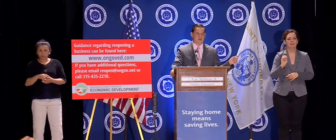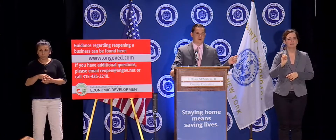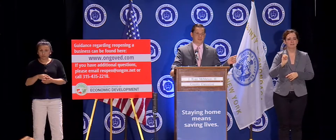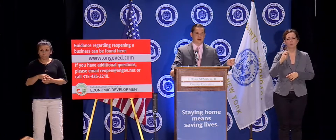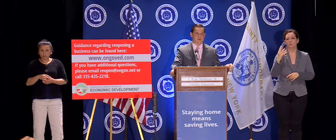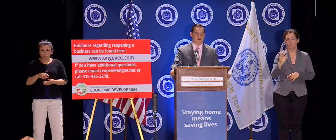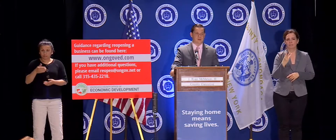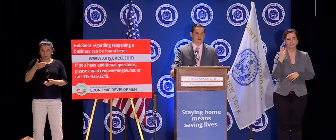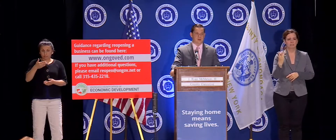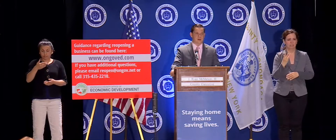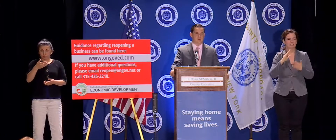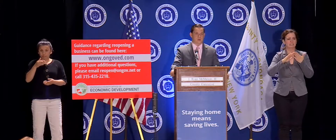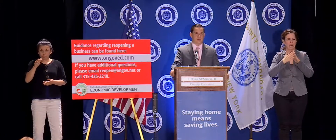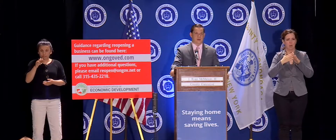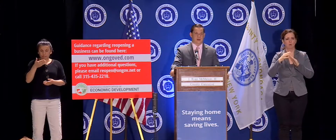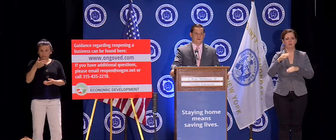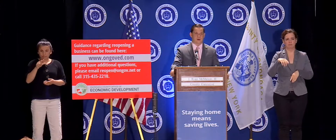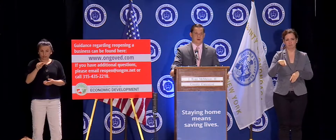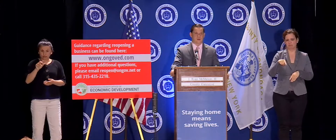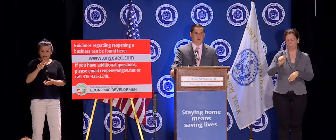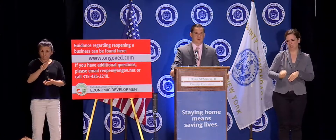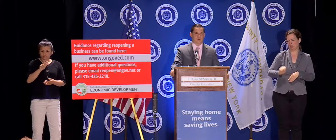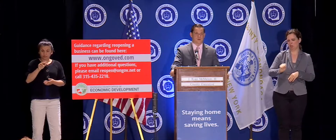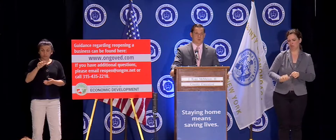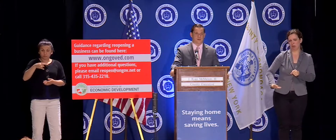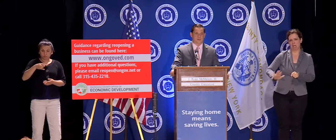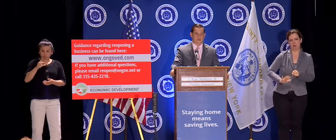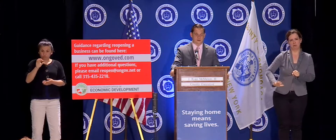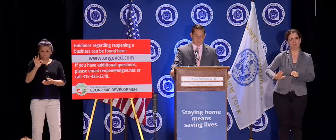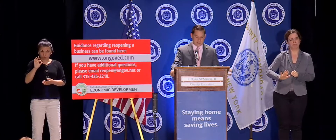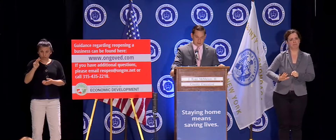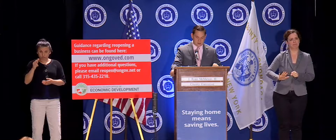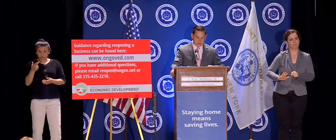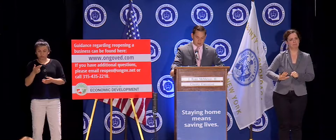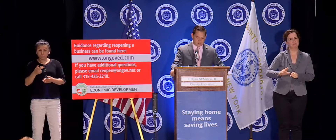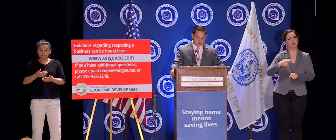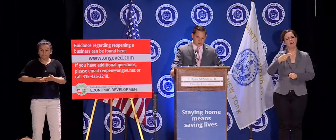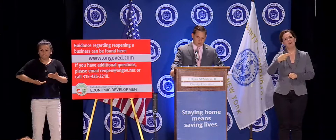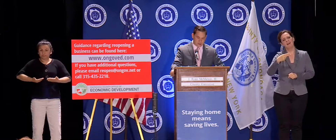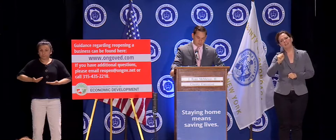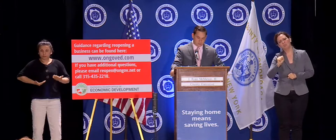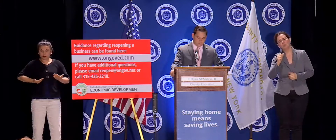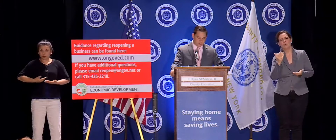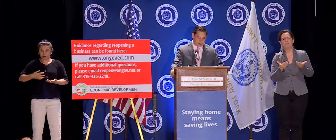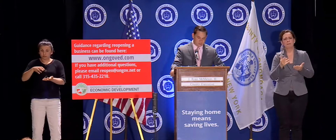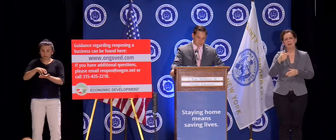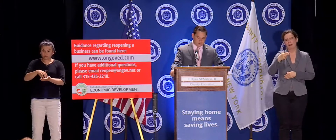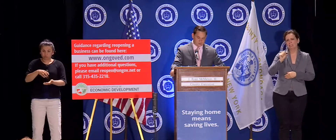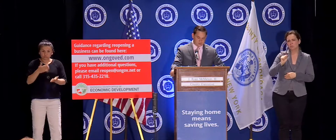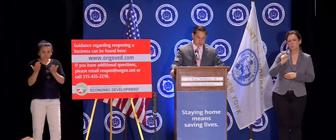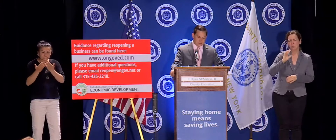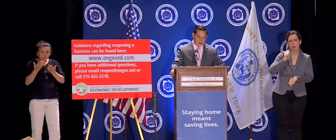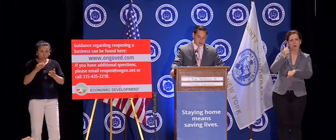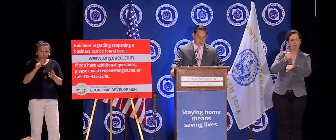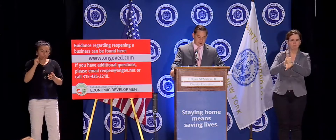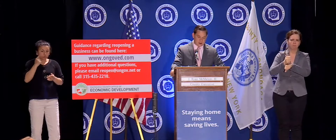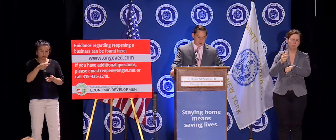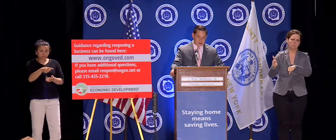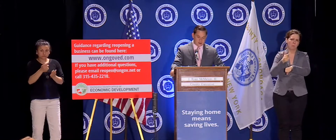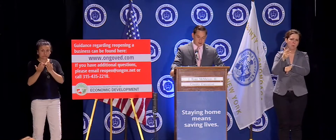some of our southern towns. I think we're looking at Lafayette High School. We'll give more details on that. I know Chairman Knapp will be very happy with us with